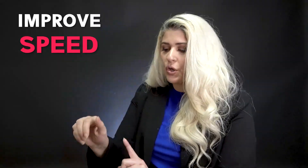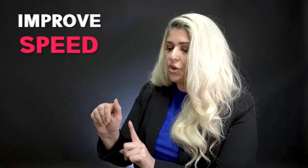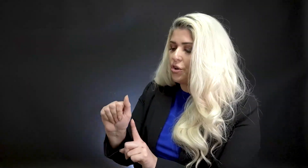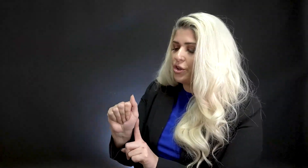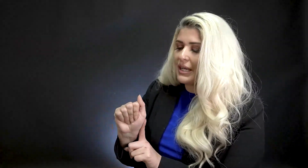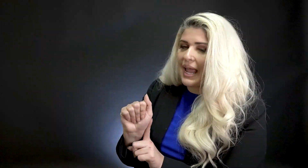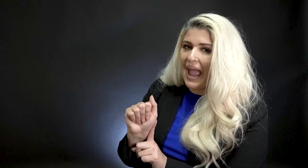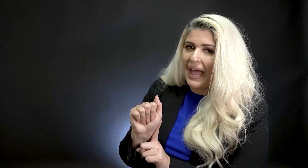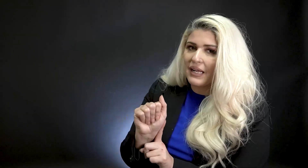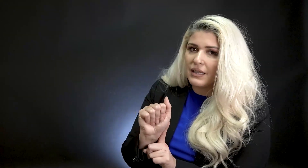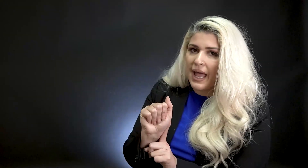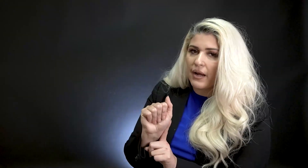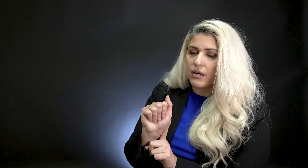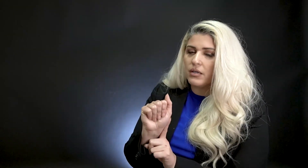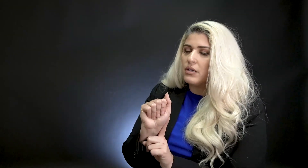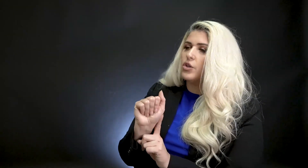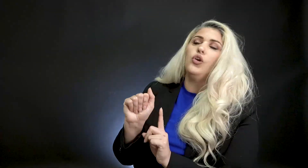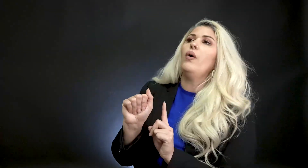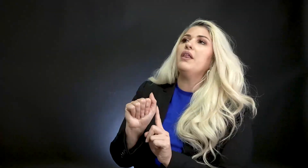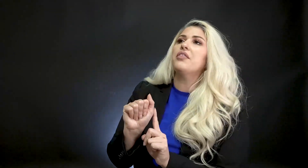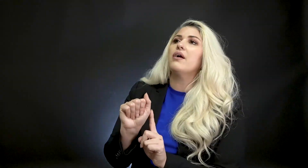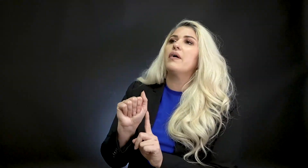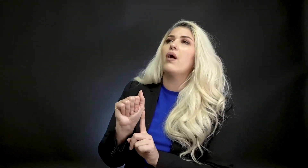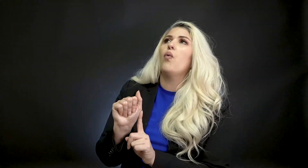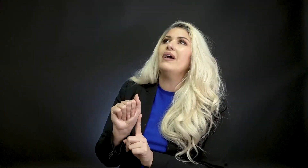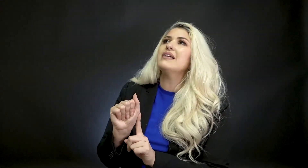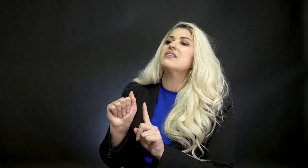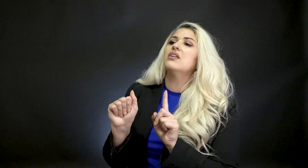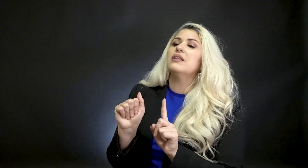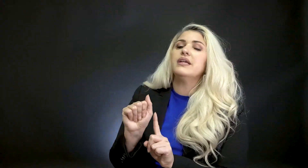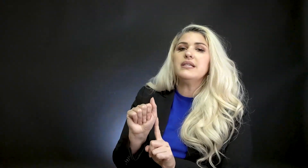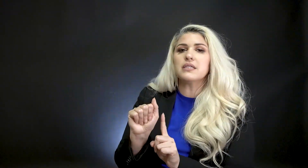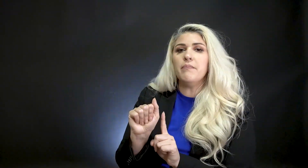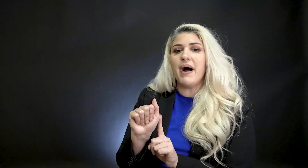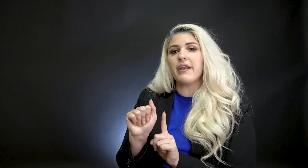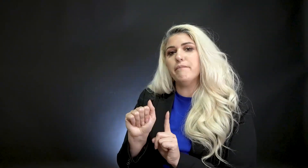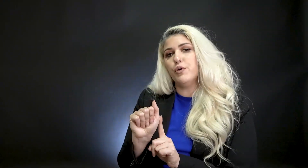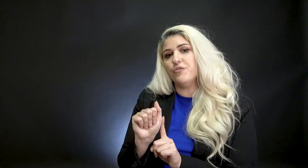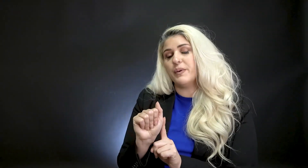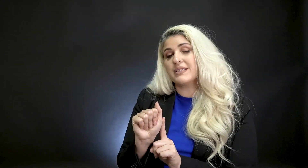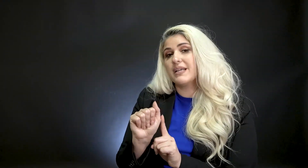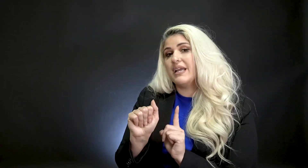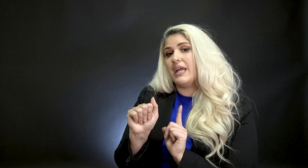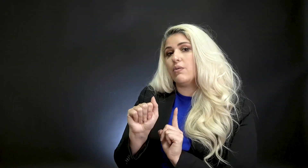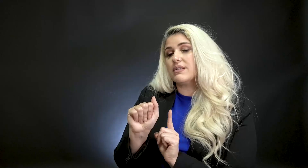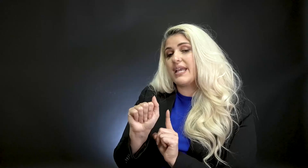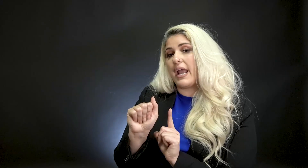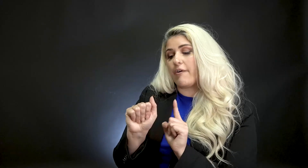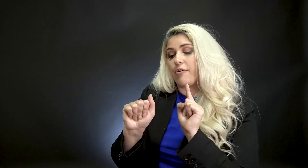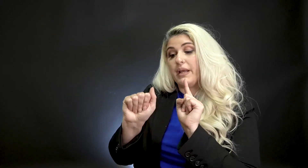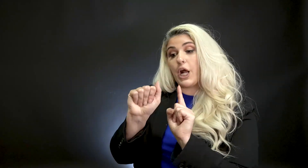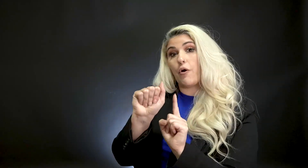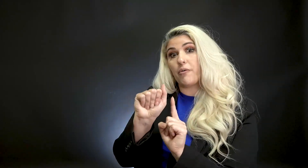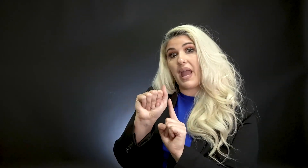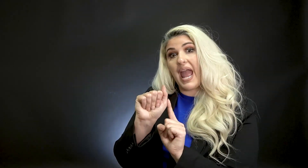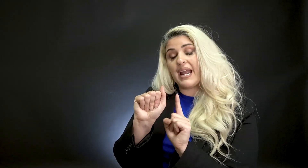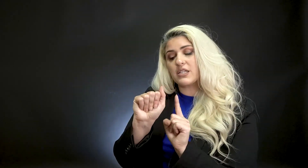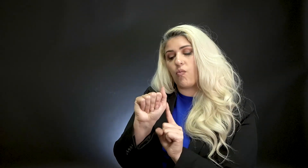you're looking at a letter, you want to think, okay, what is the least amount of movement it will take for me to go from A to